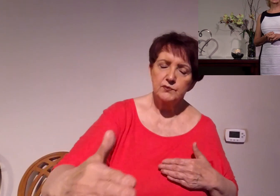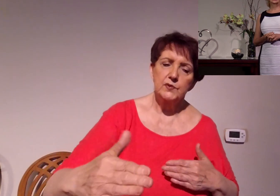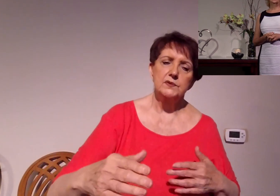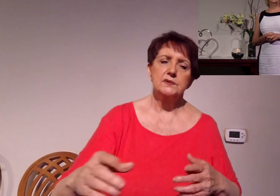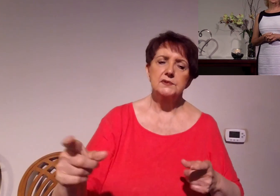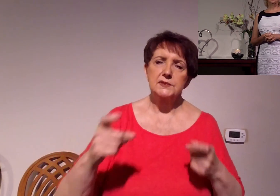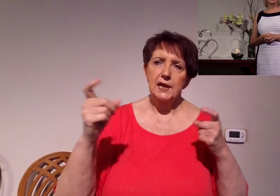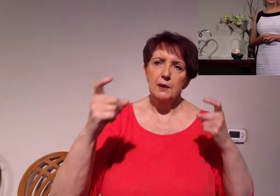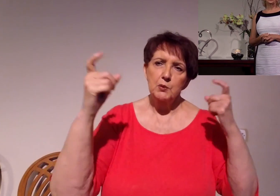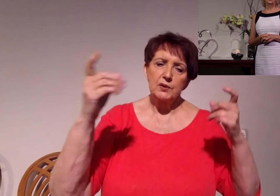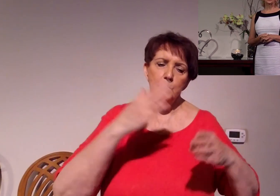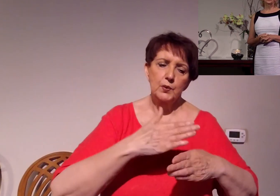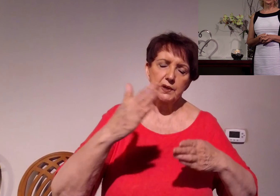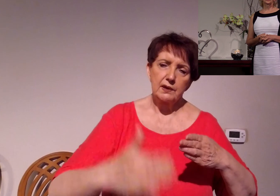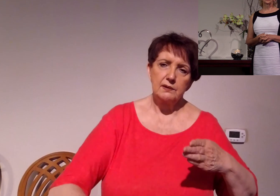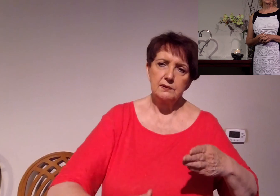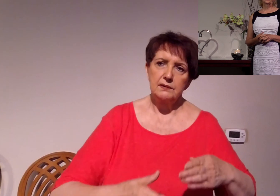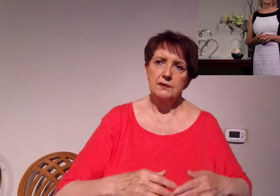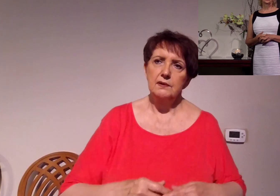weekend.